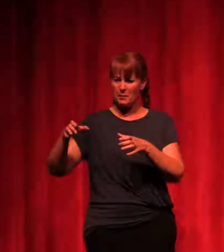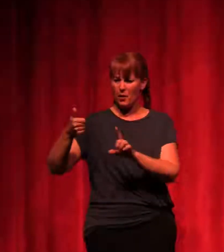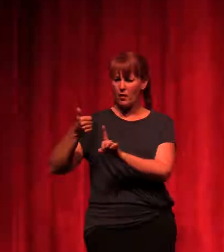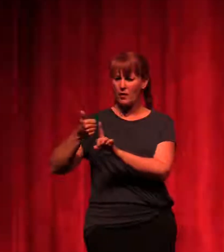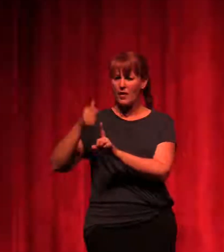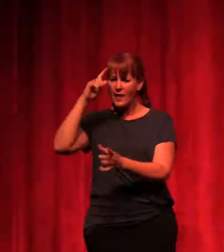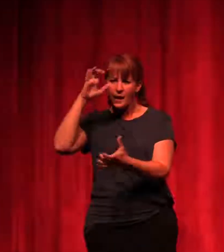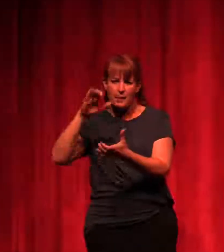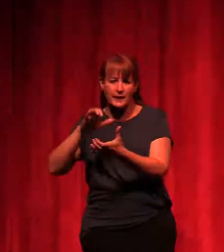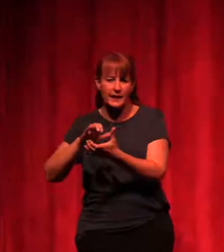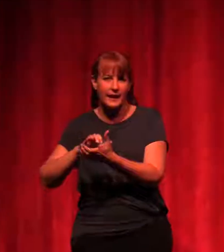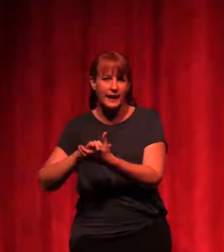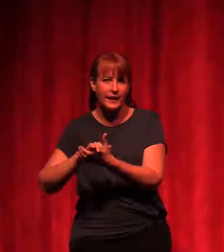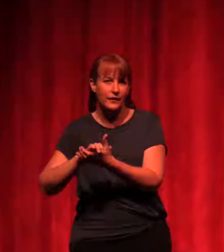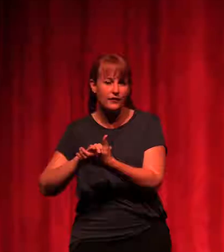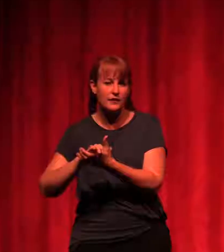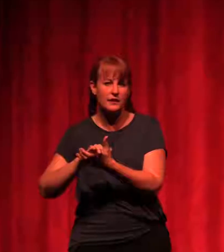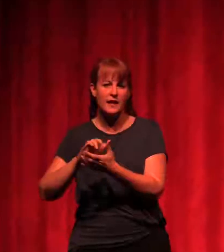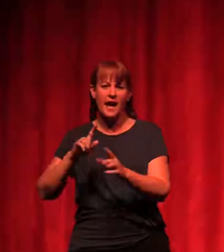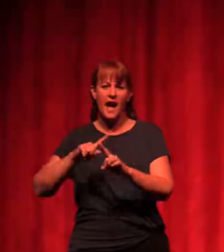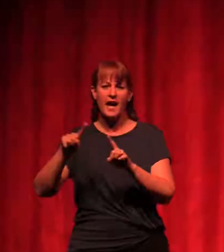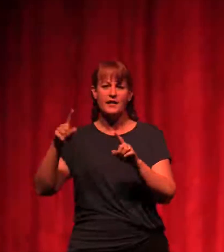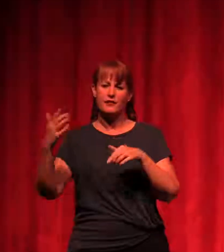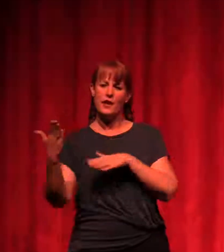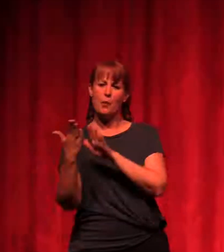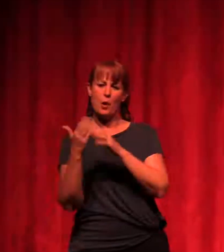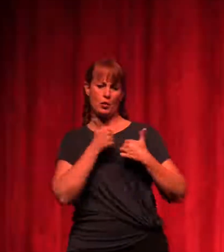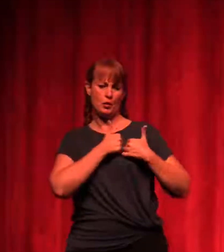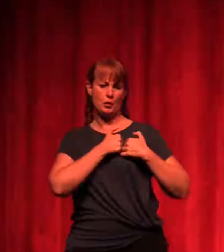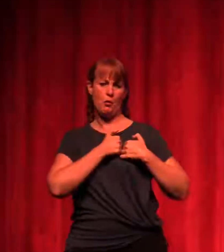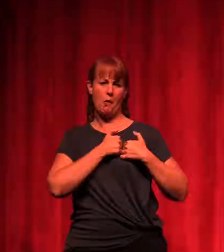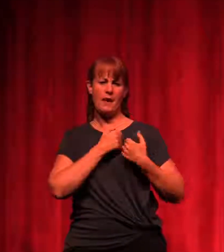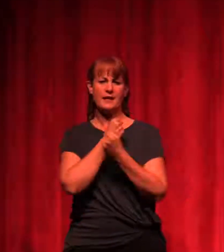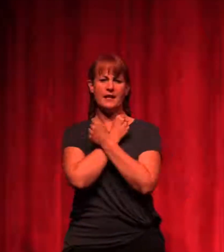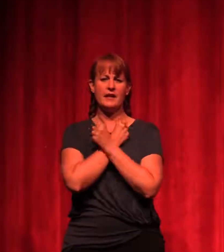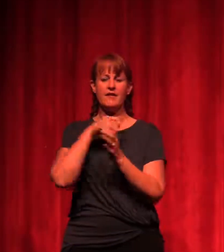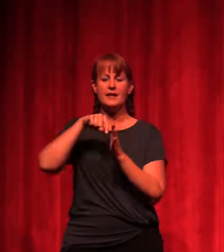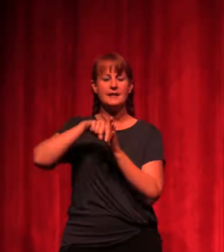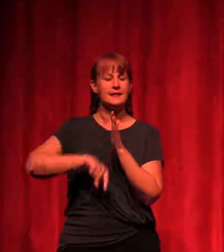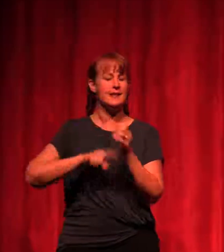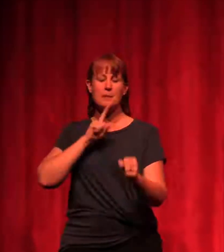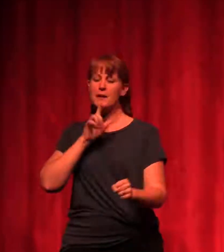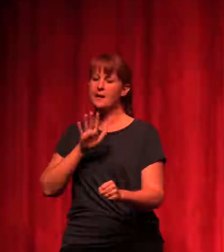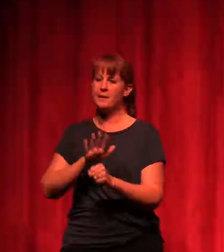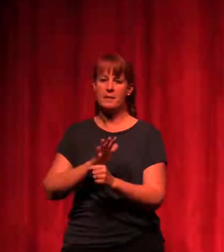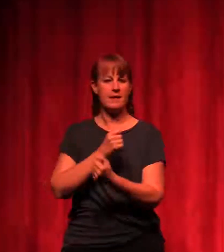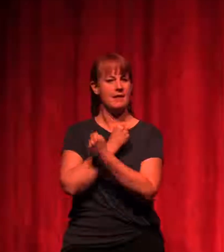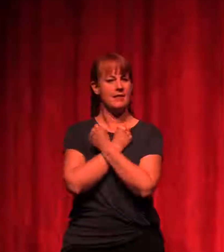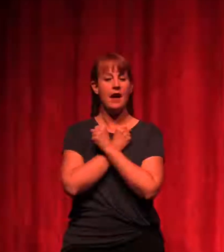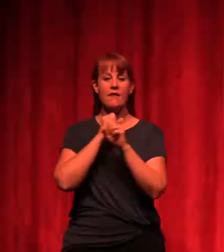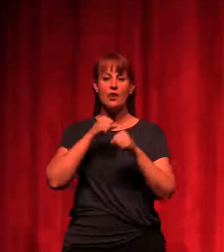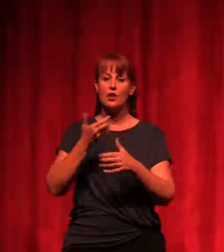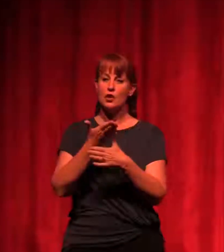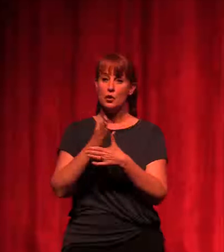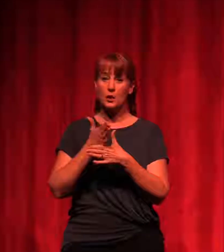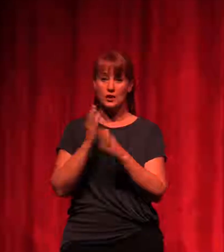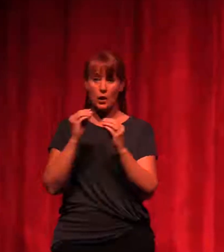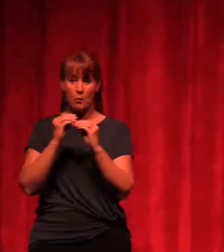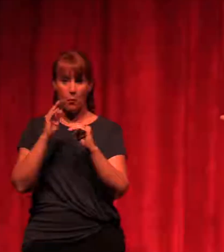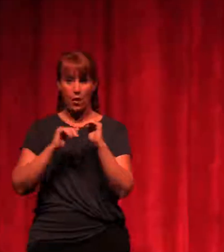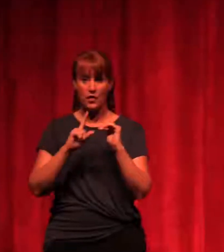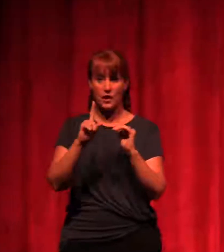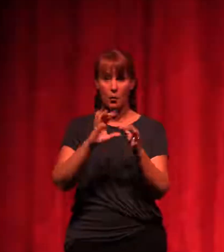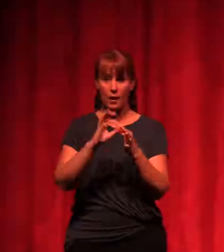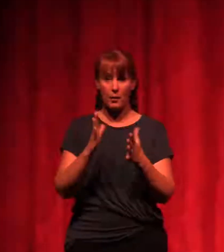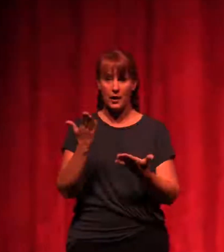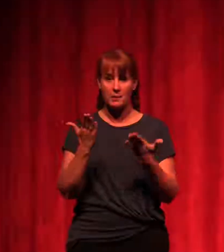believed in an approach to romantic love, deep, committed romantic love, where you could share that with more than one partner, maybe